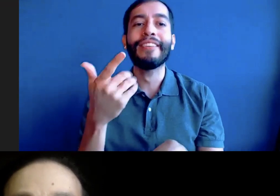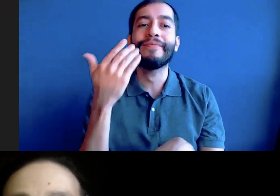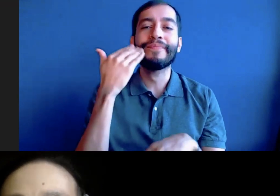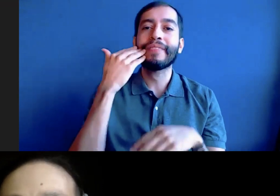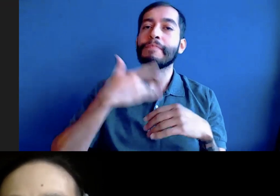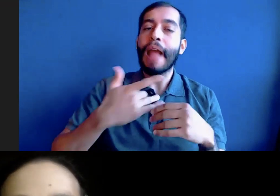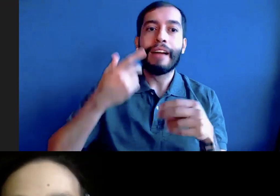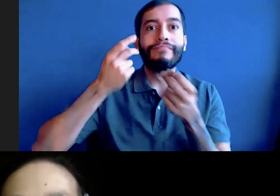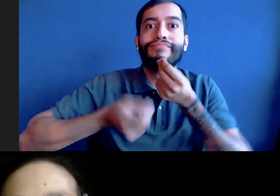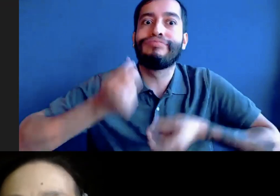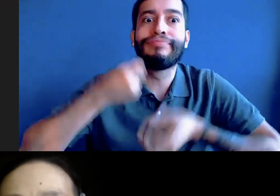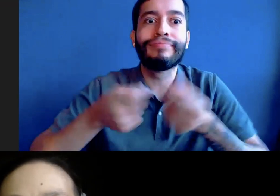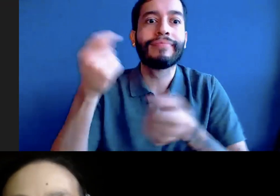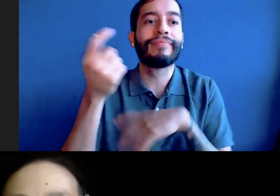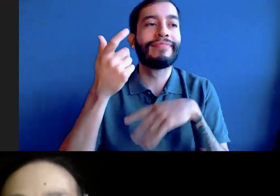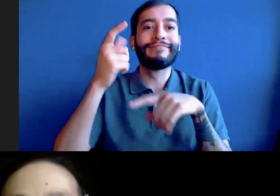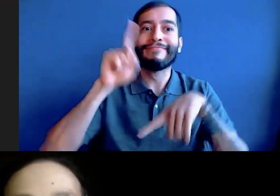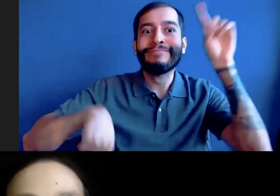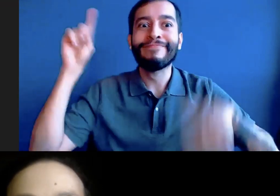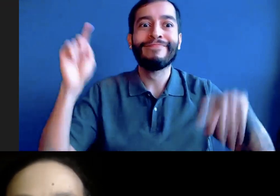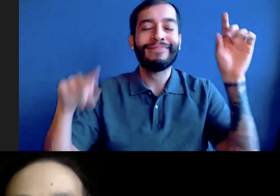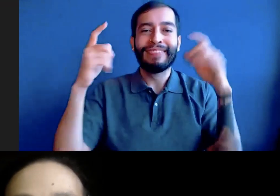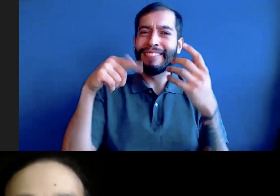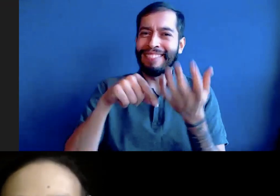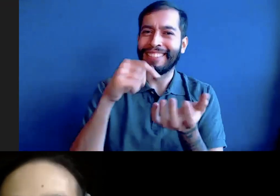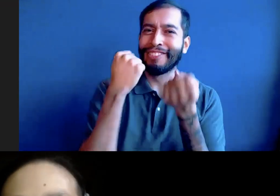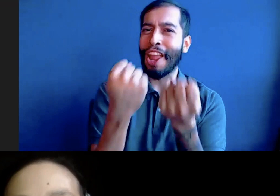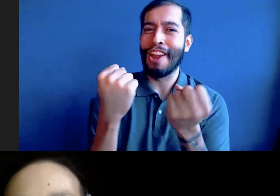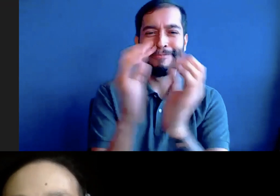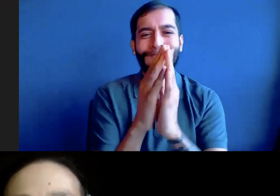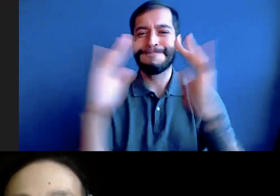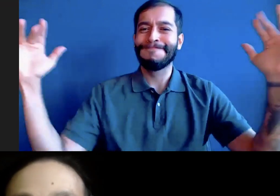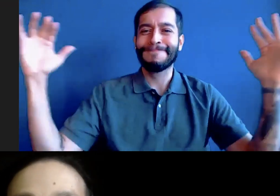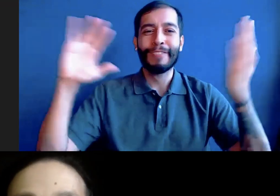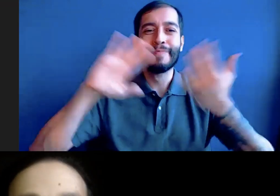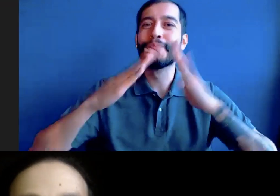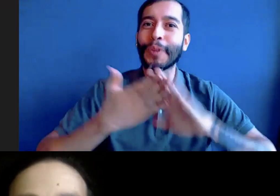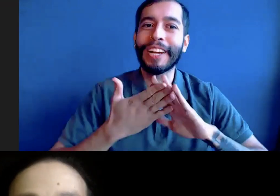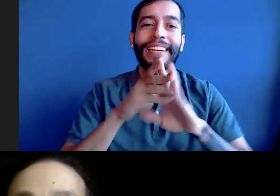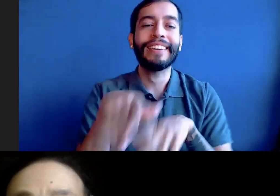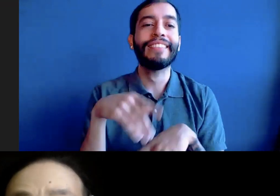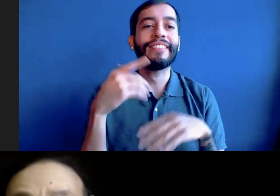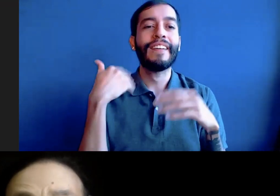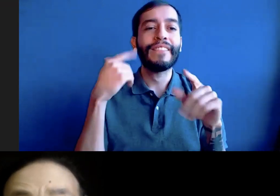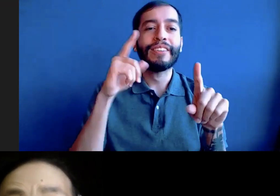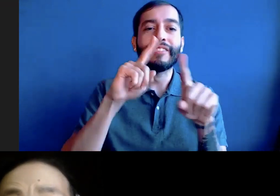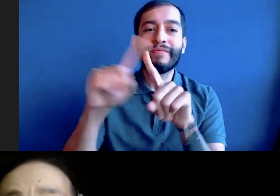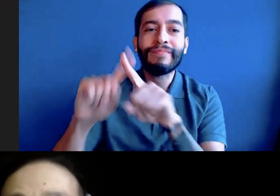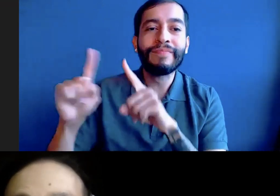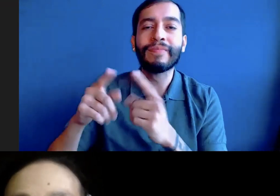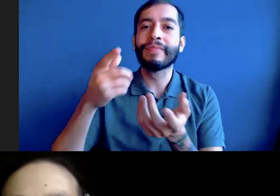and there may be people that may not even say the word disability or identify, but